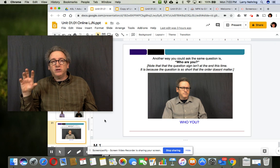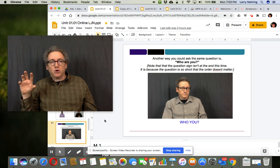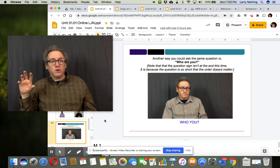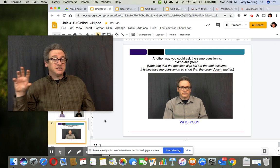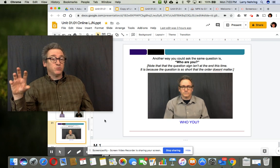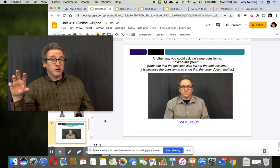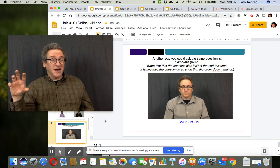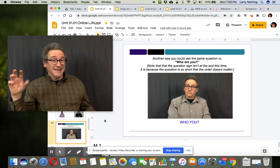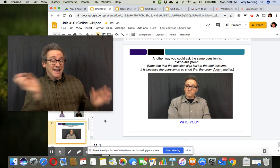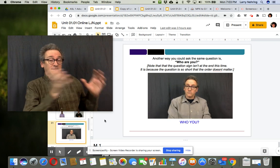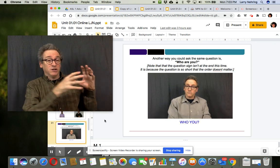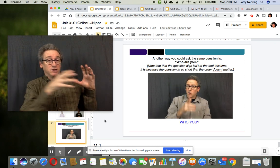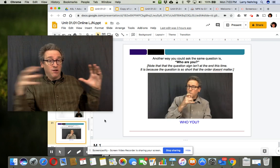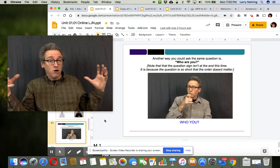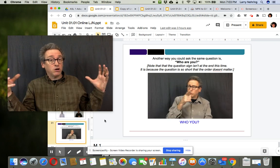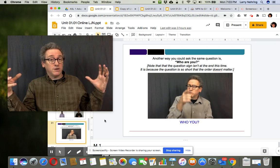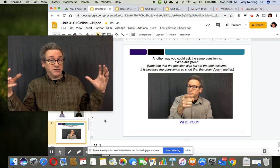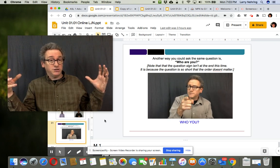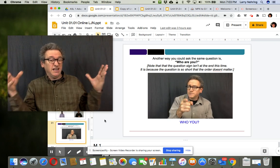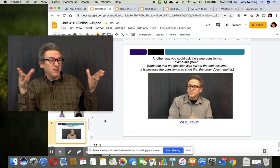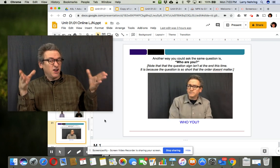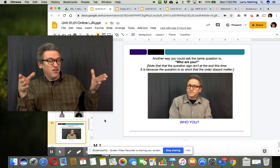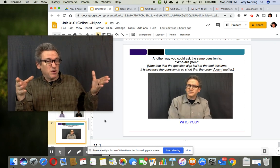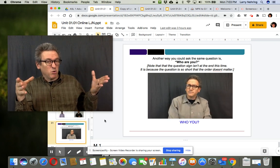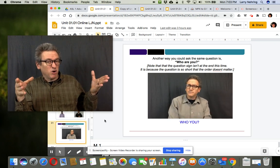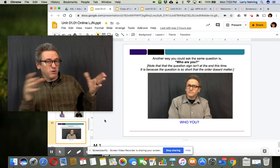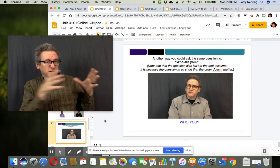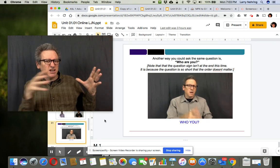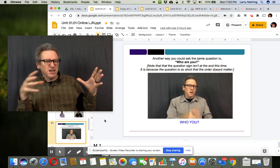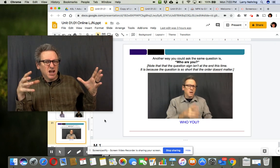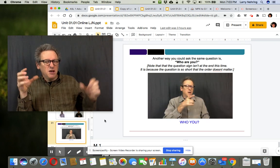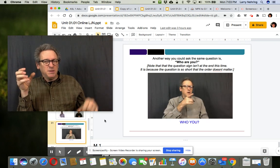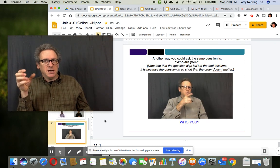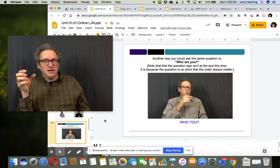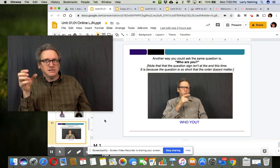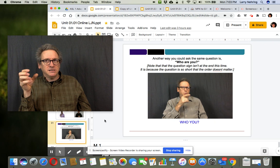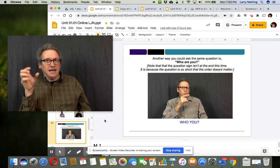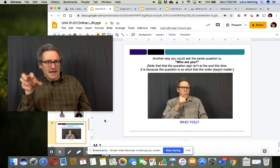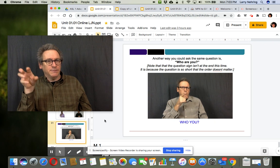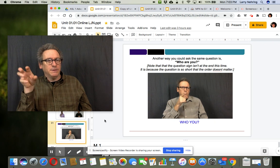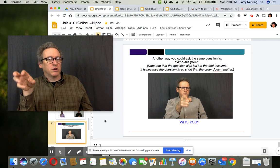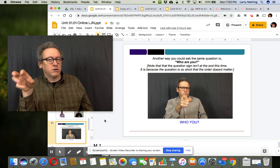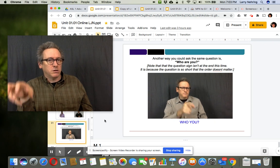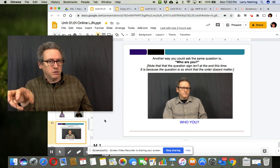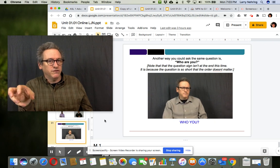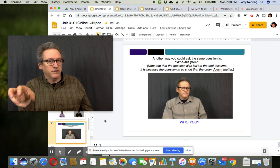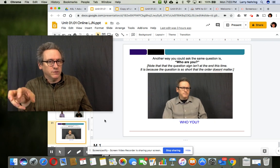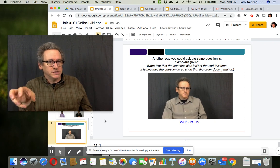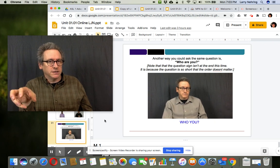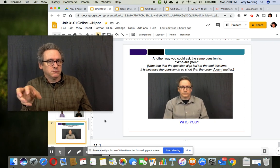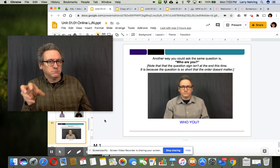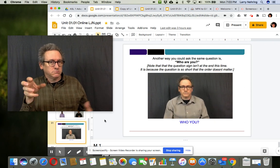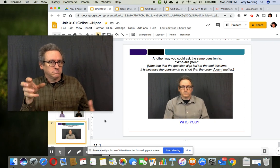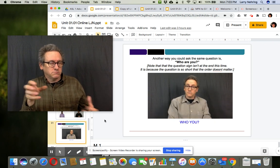put the question word at the end of a longer question, even a 3-word question, because it can be more